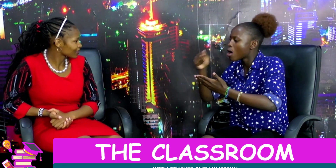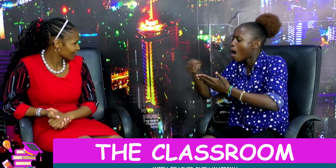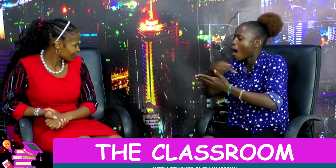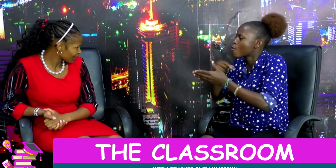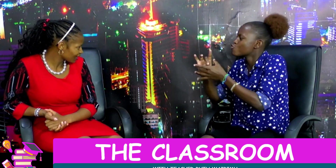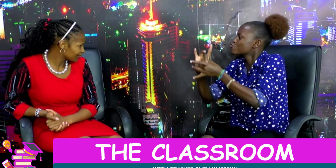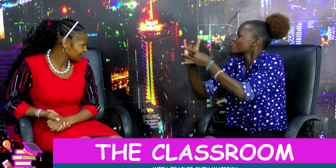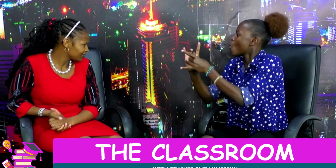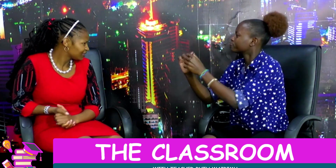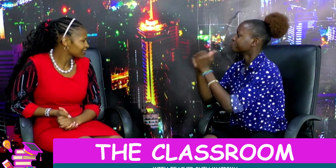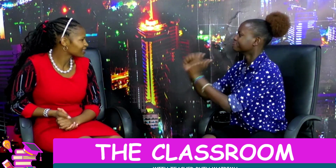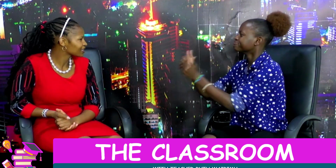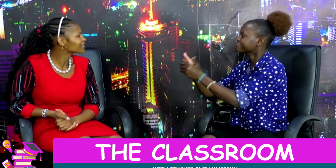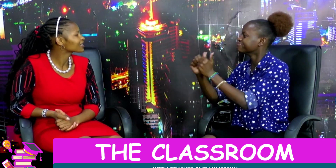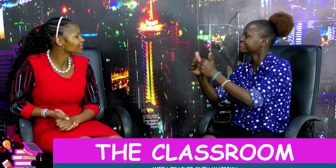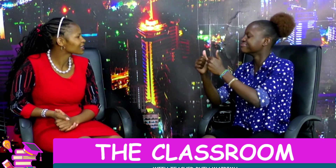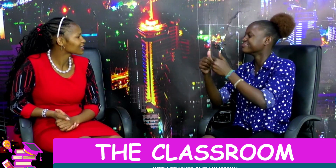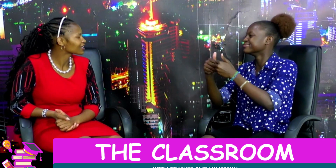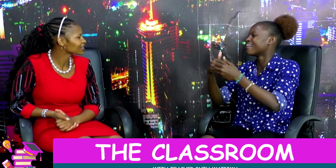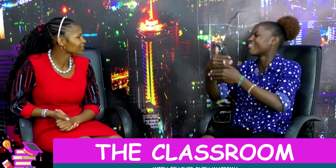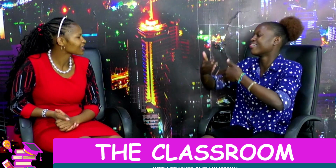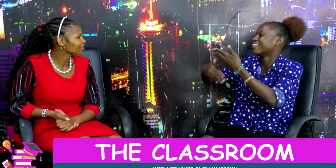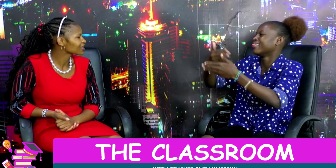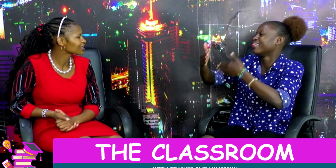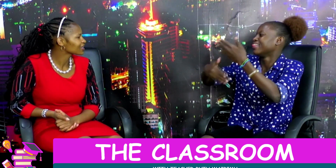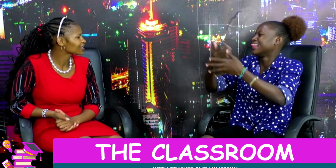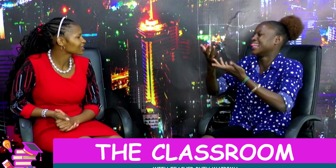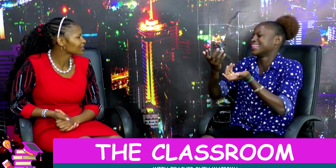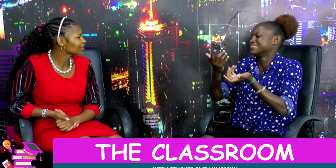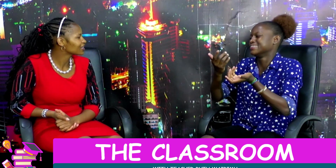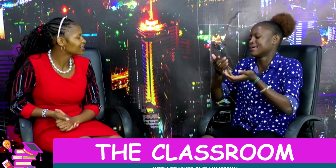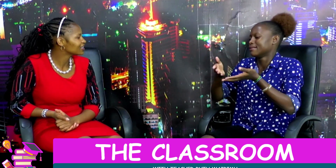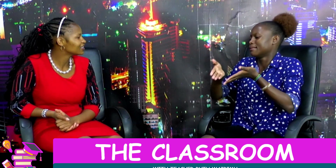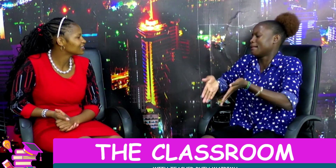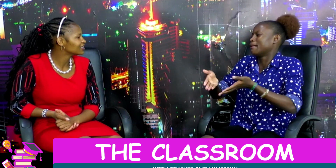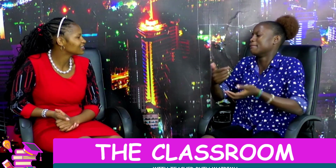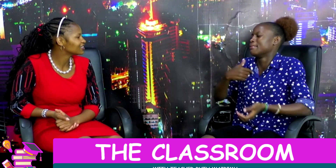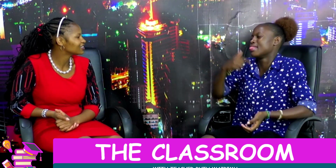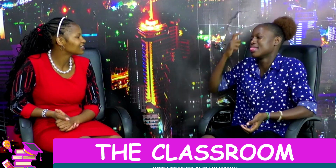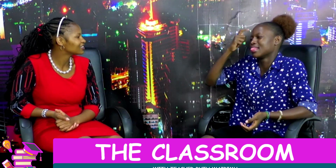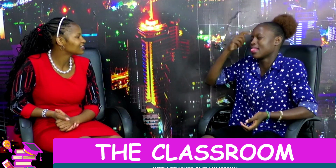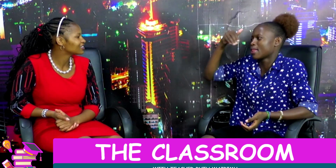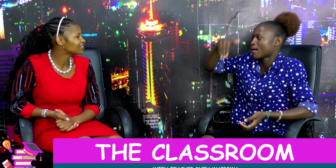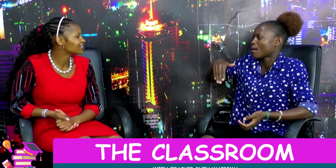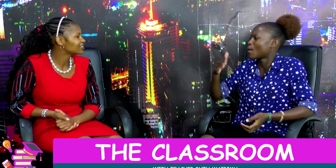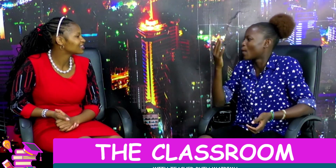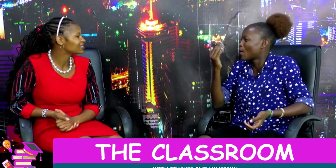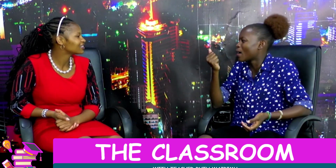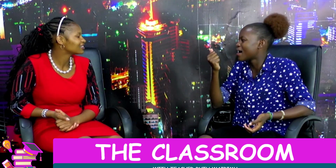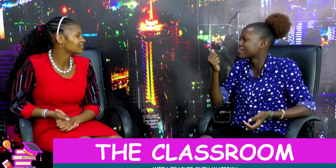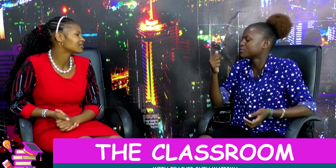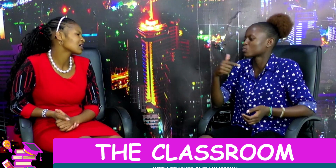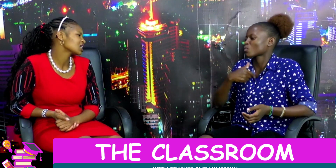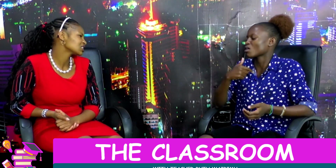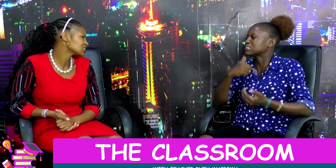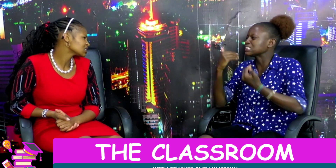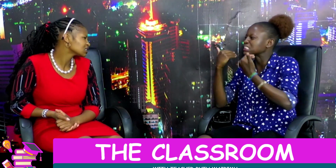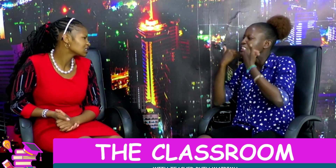I continued improving. And I was very grateful to that student because he or she